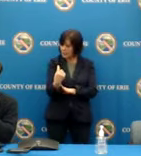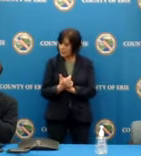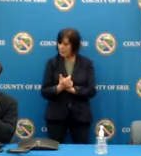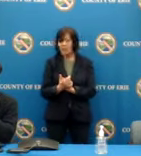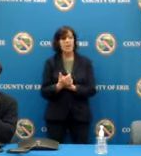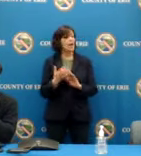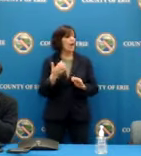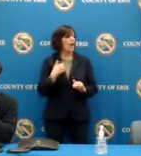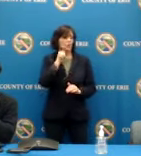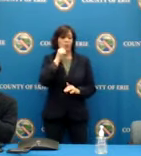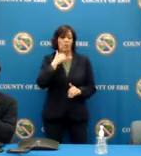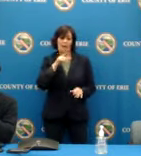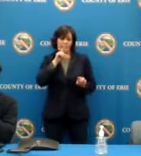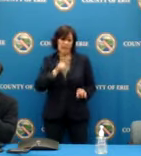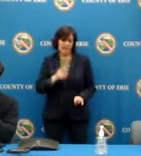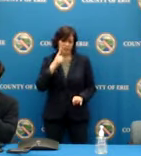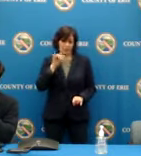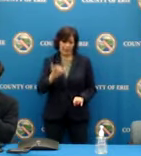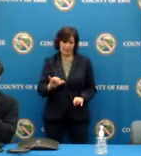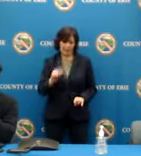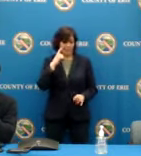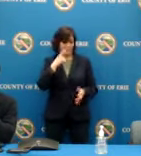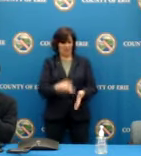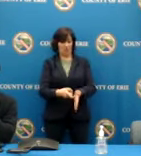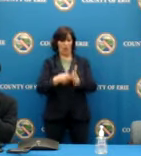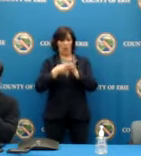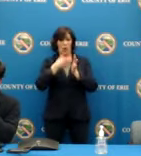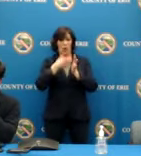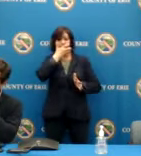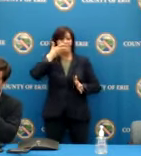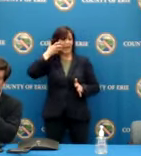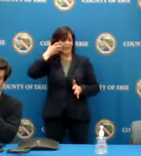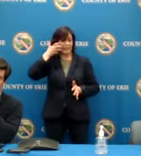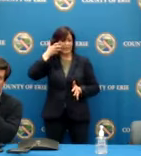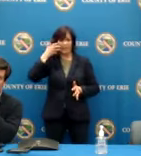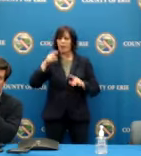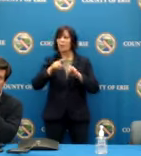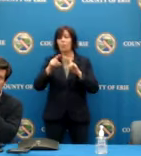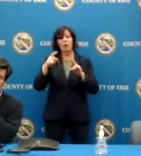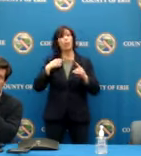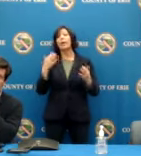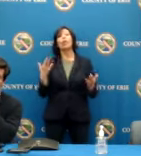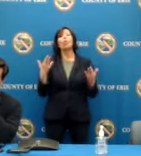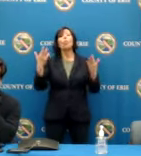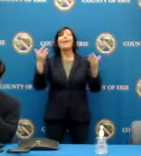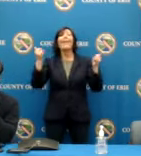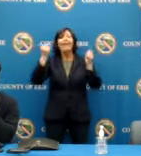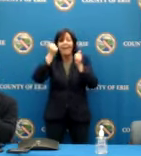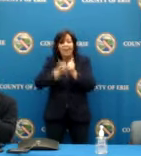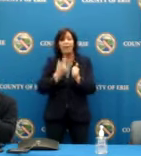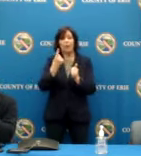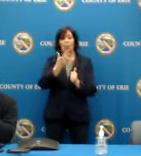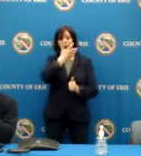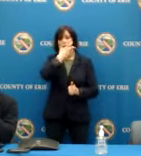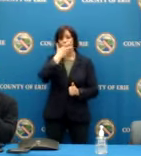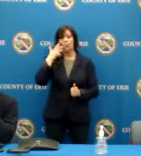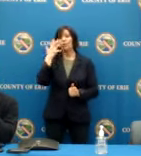do not have an answer to that question, whether they're requiring them to wear masks. We have certainly are recommending that everyone wear masks when they're in